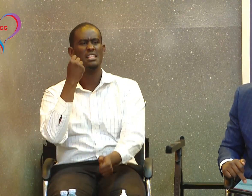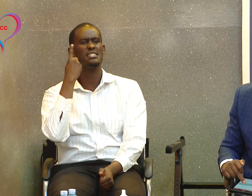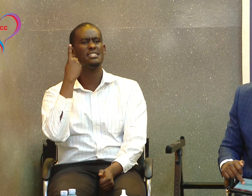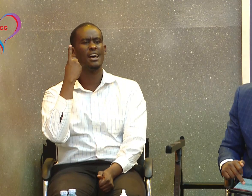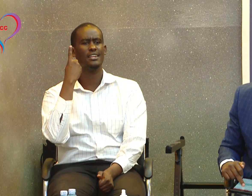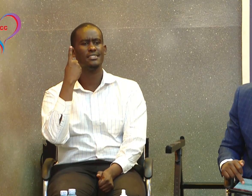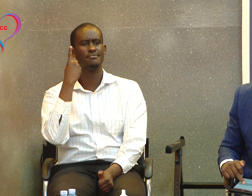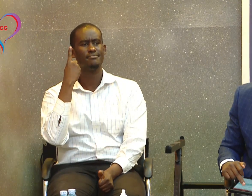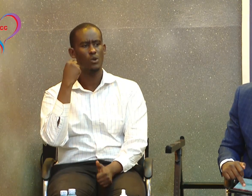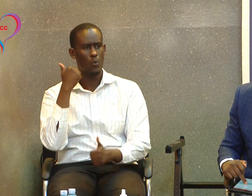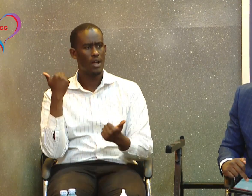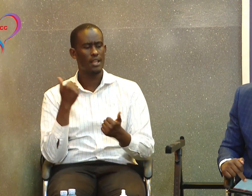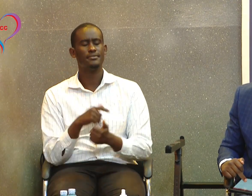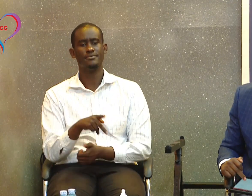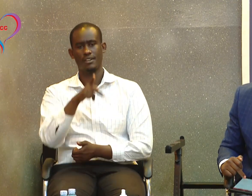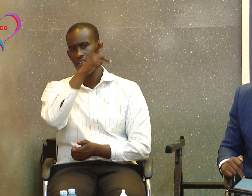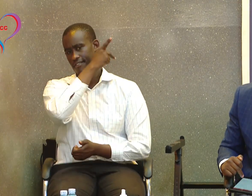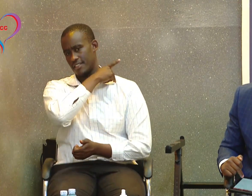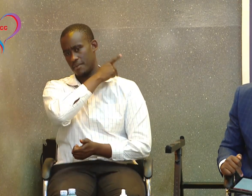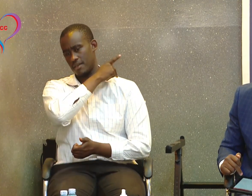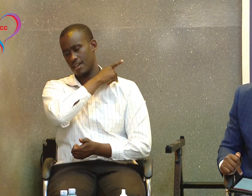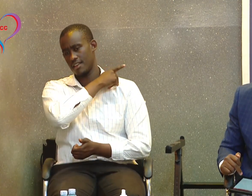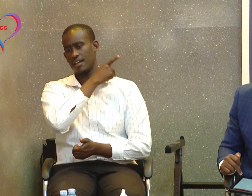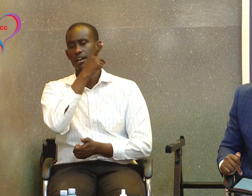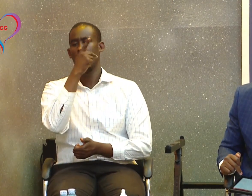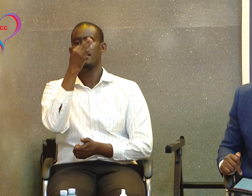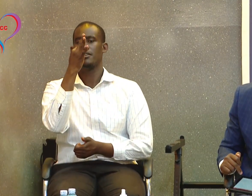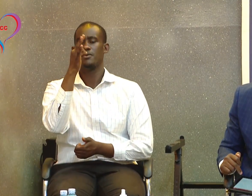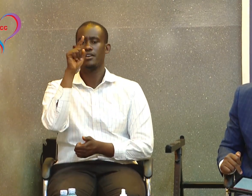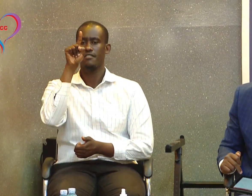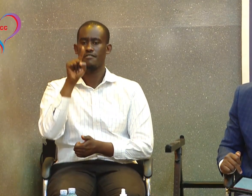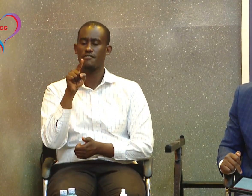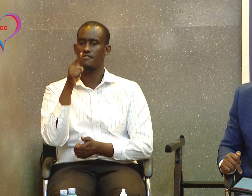Philippians 3:14. But Philippi,